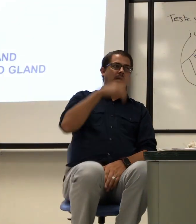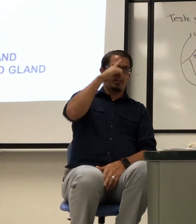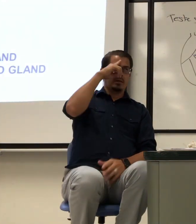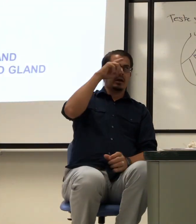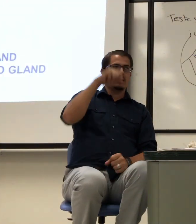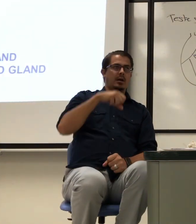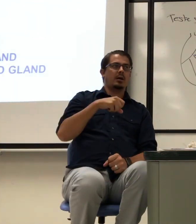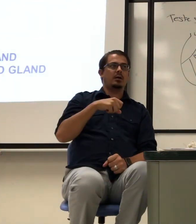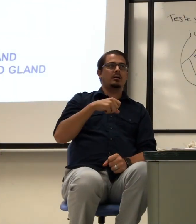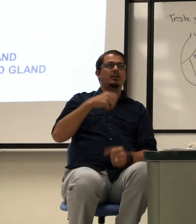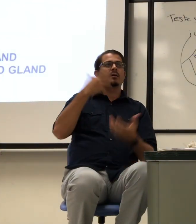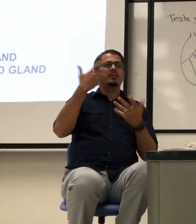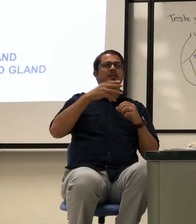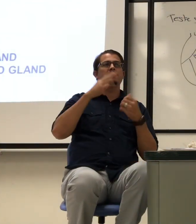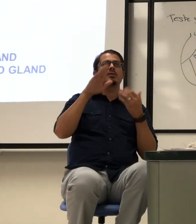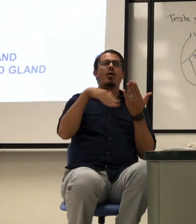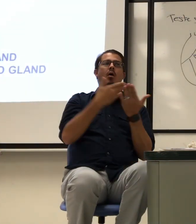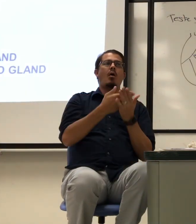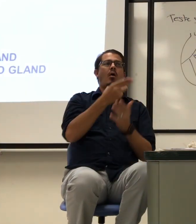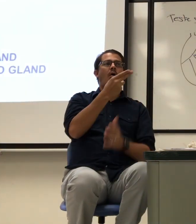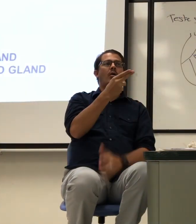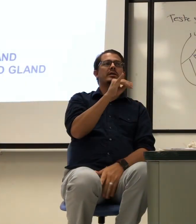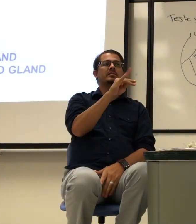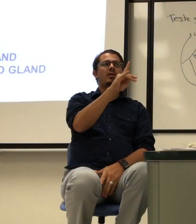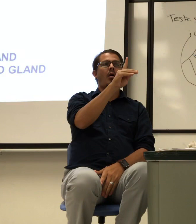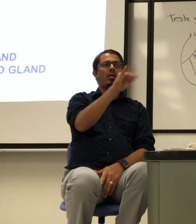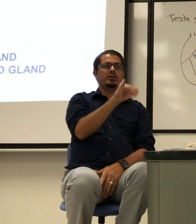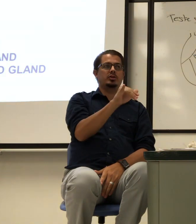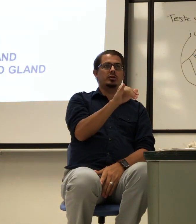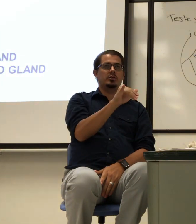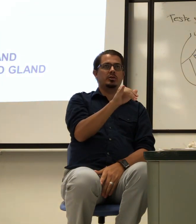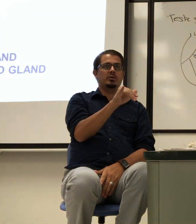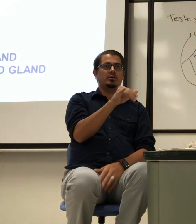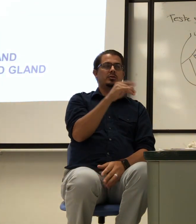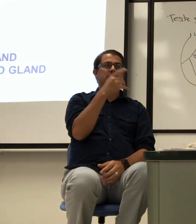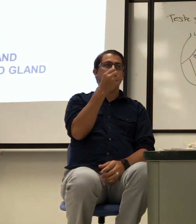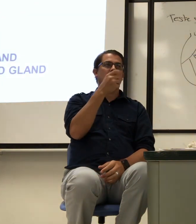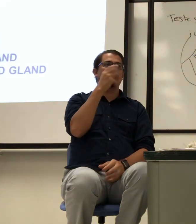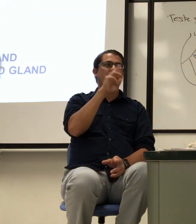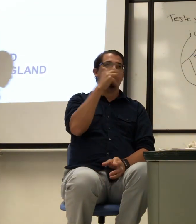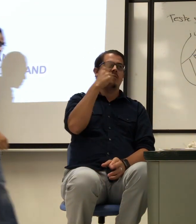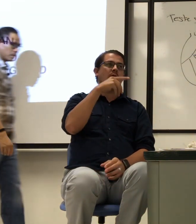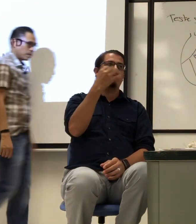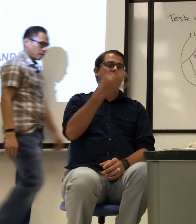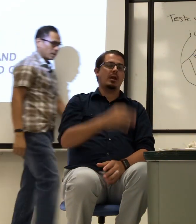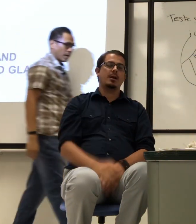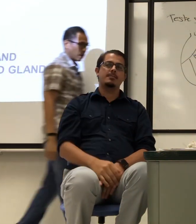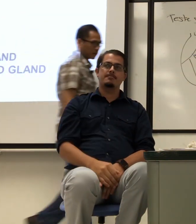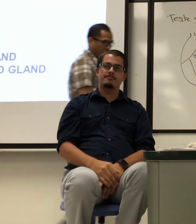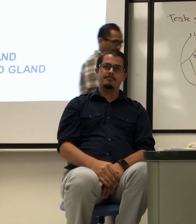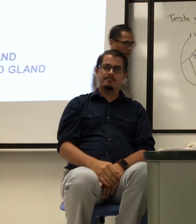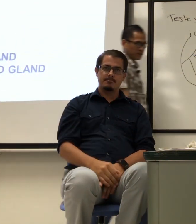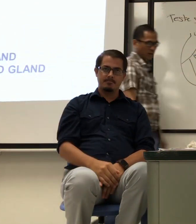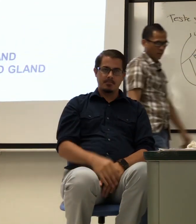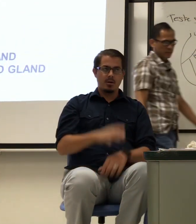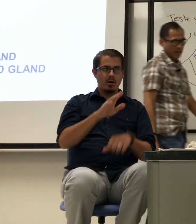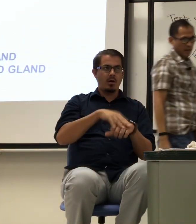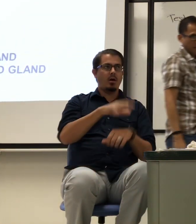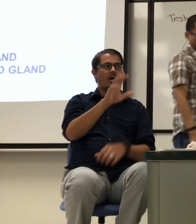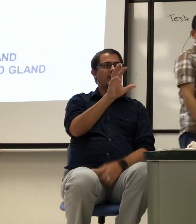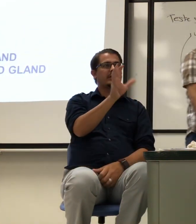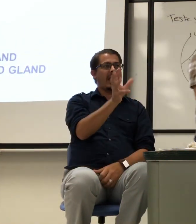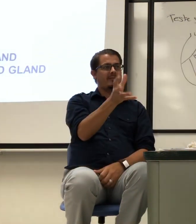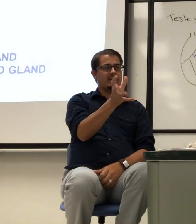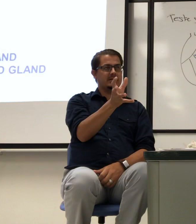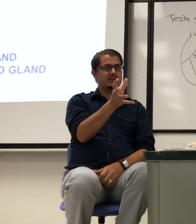could get through all the histology, so you're ready for Friday now. And on Canvas, there was